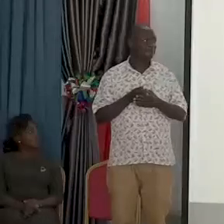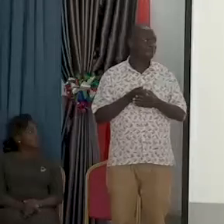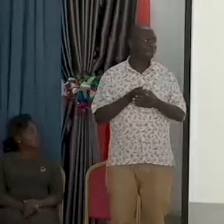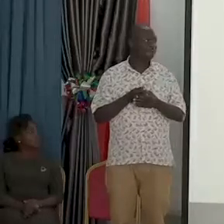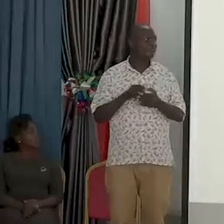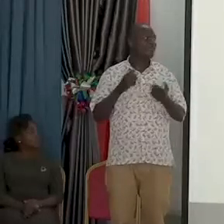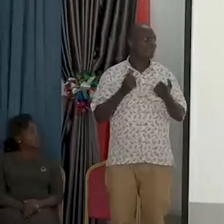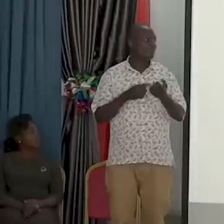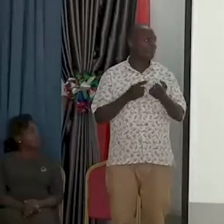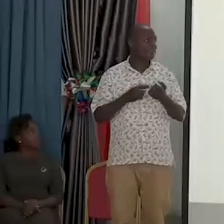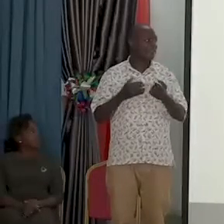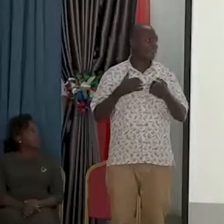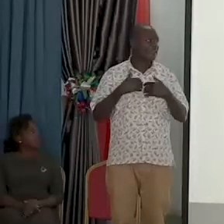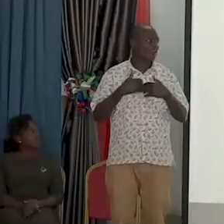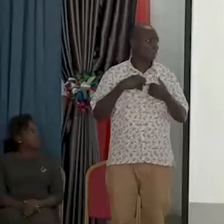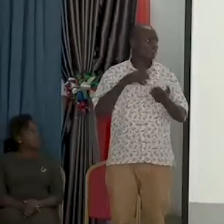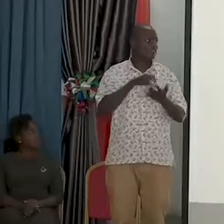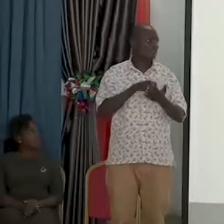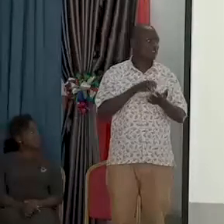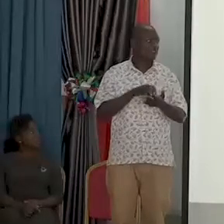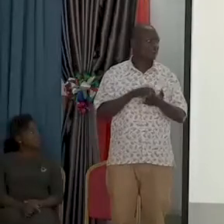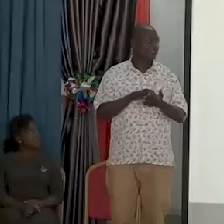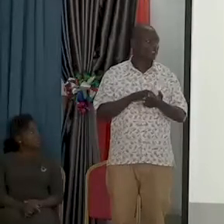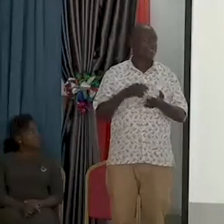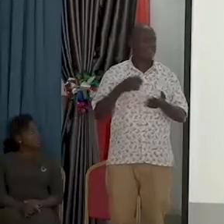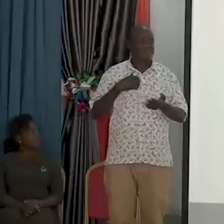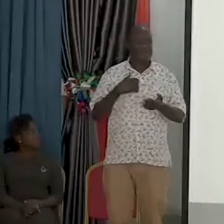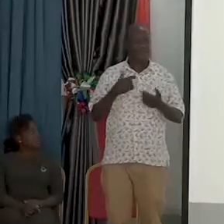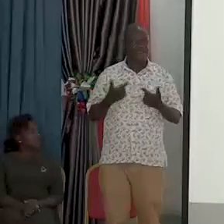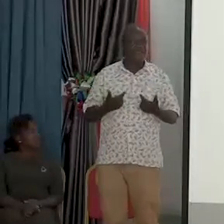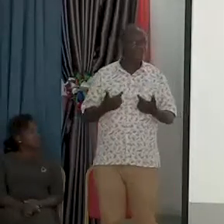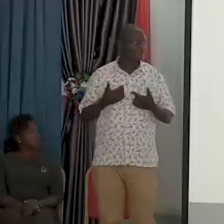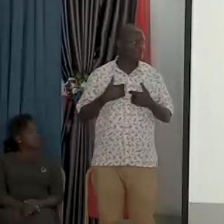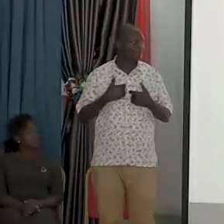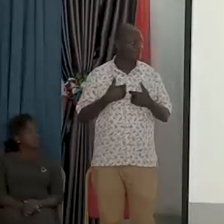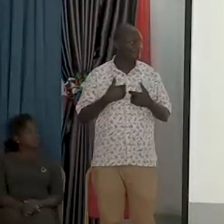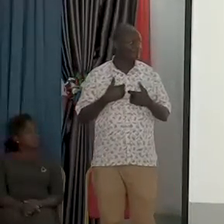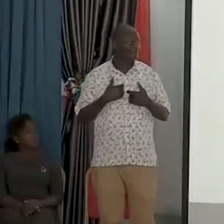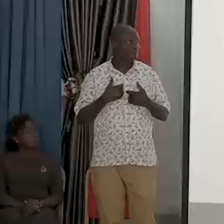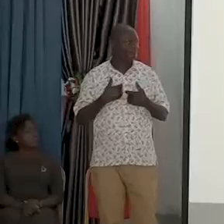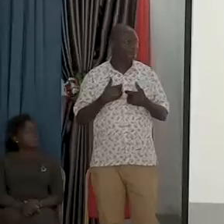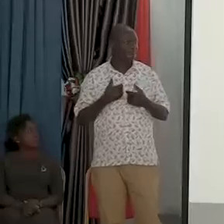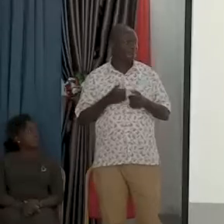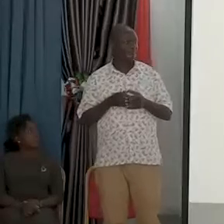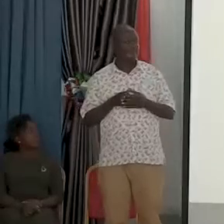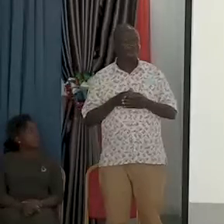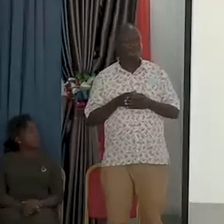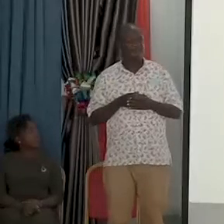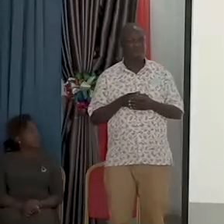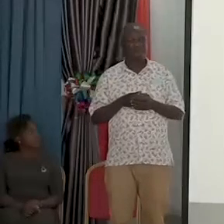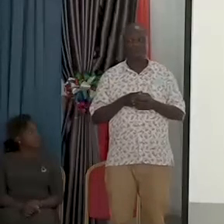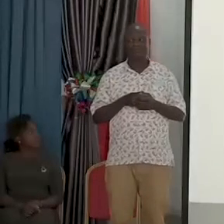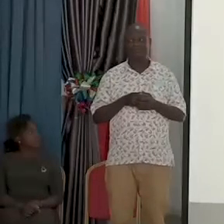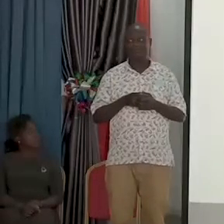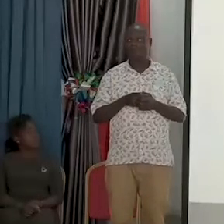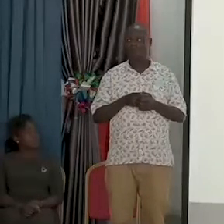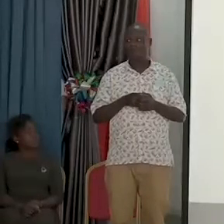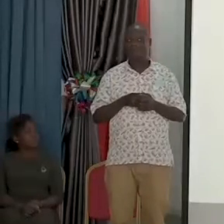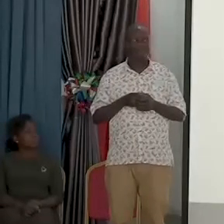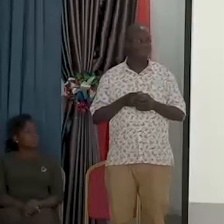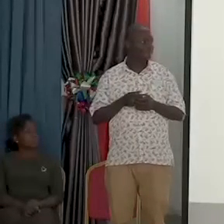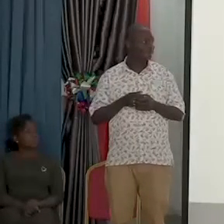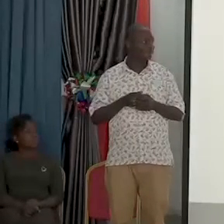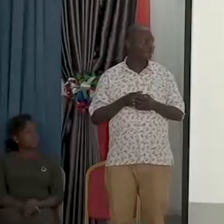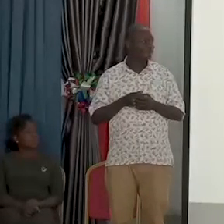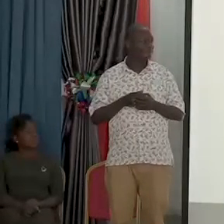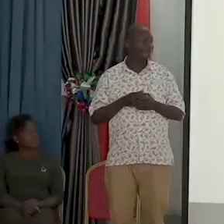How many of you are in a situation where it's me, myself, and I? Raise your hand. Is it just one person? Oh, good.